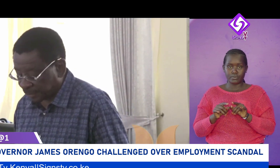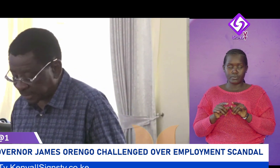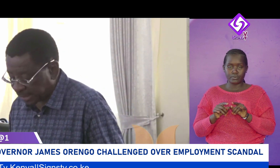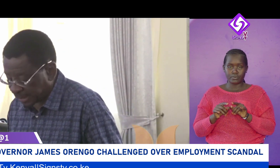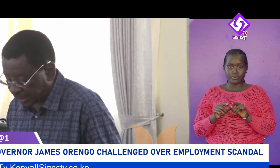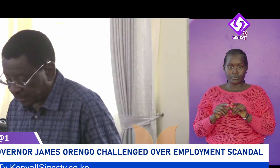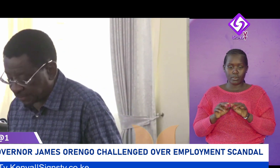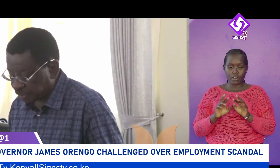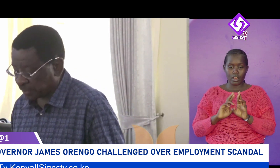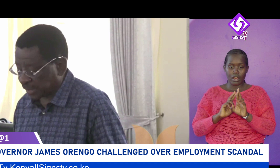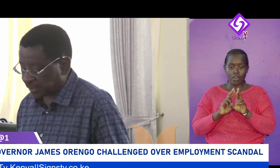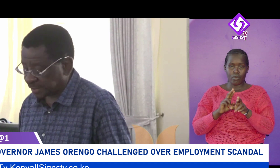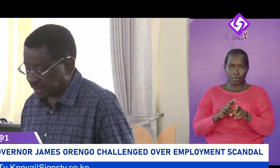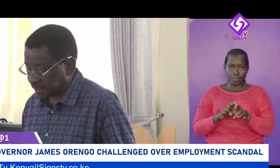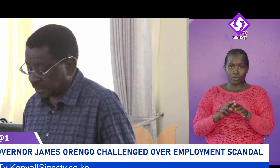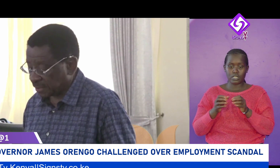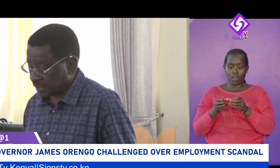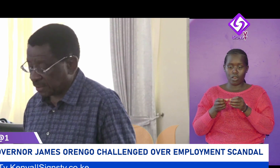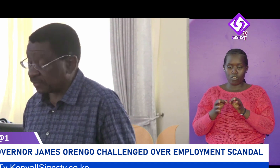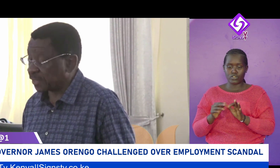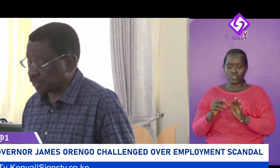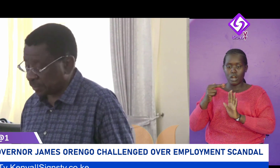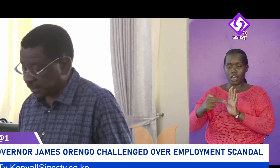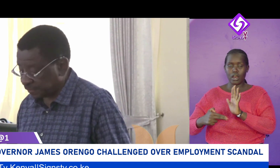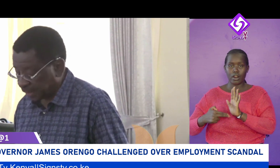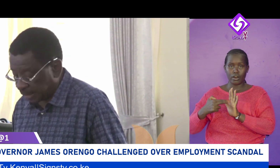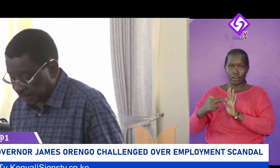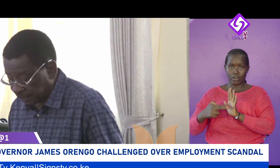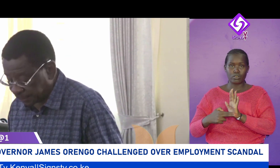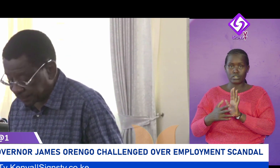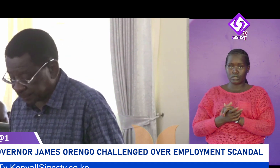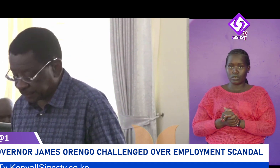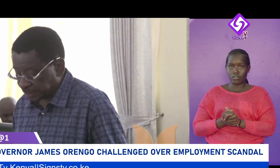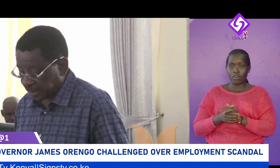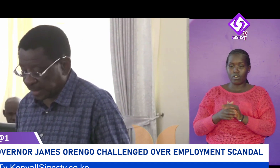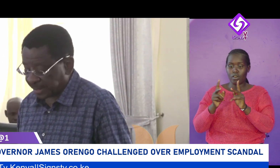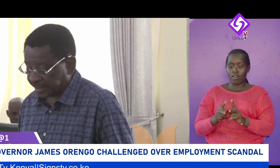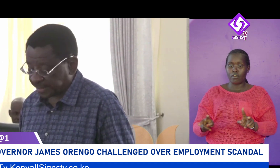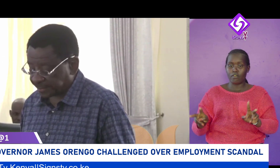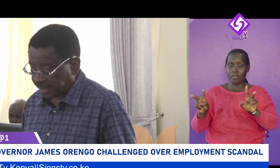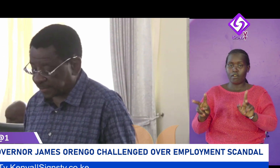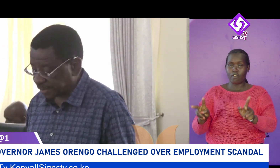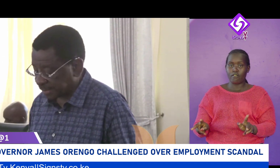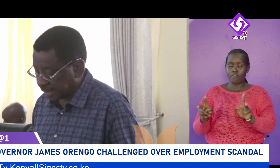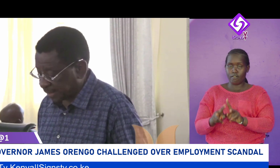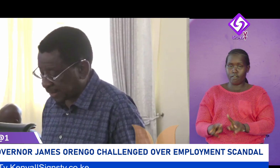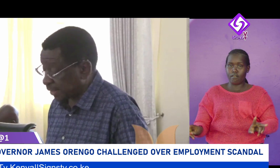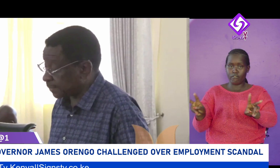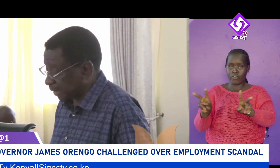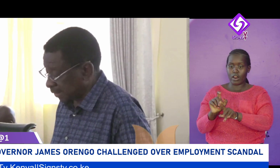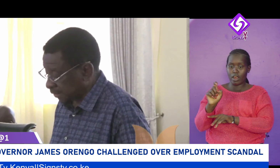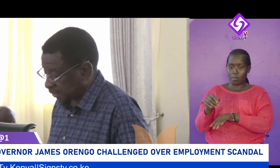reports are official records of enduring value, and they must be captured and managed in